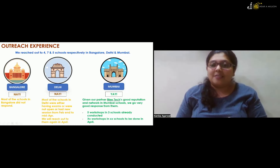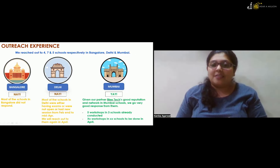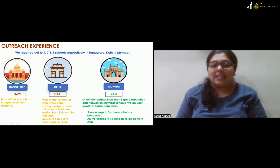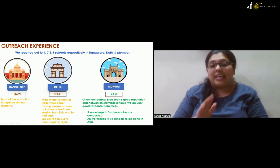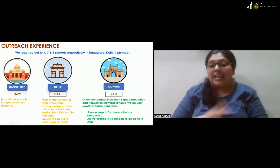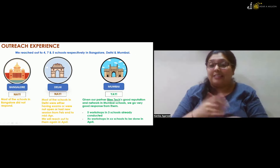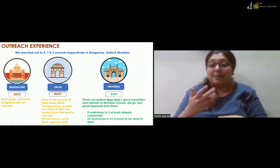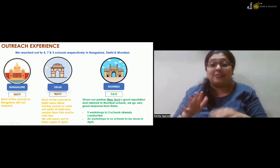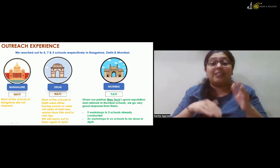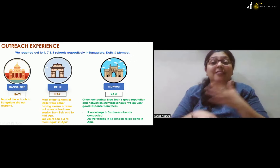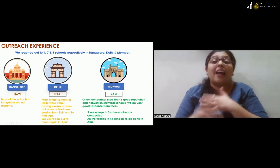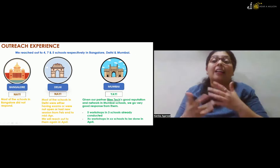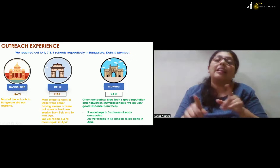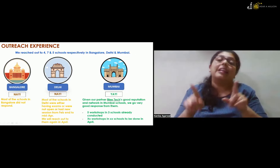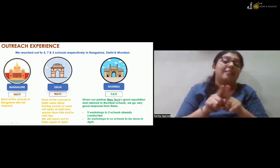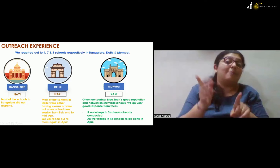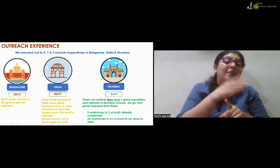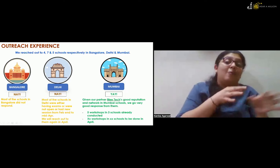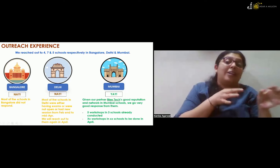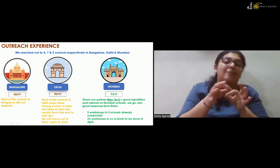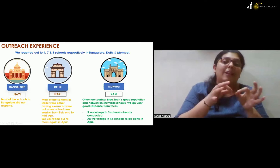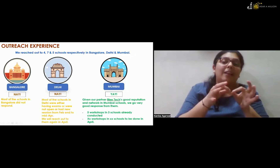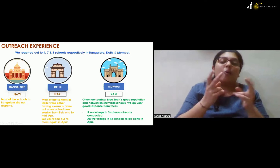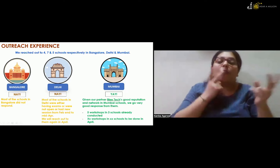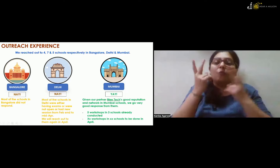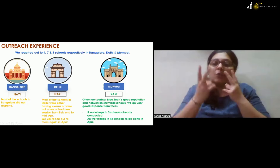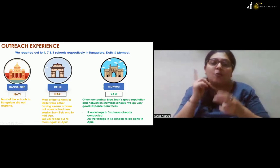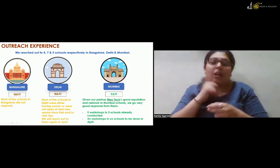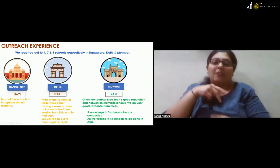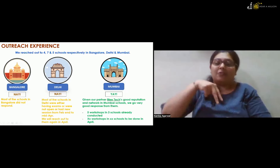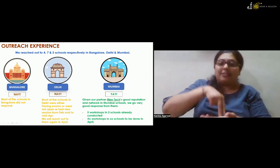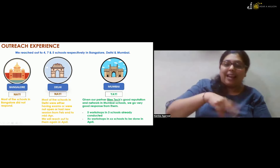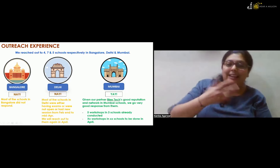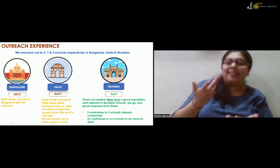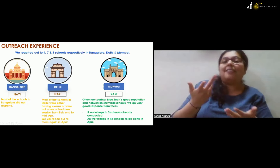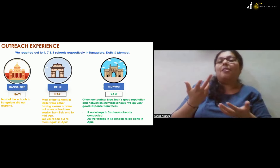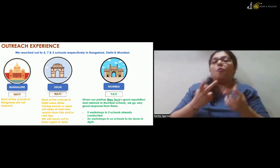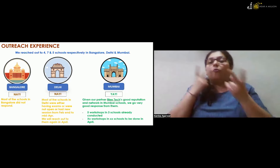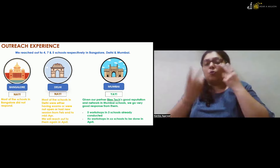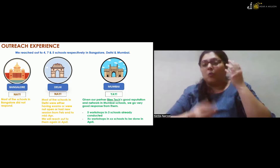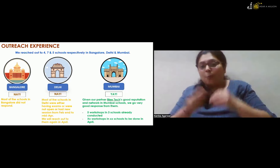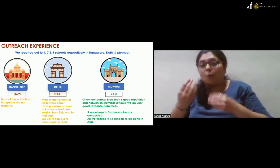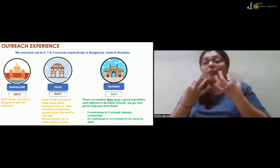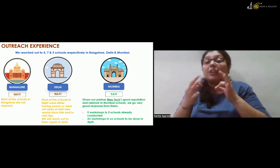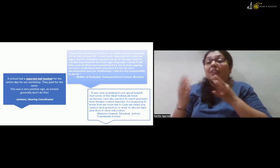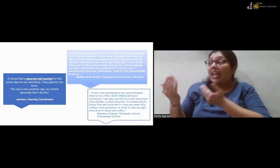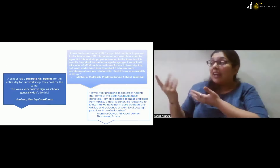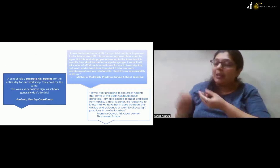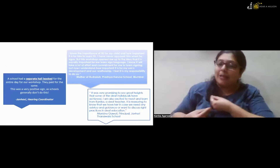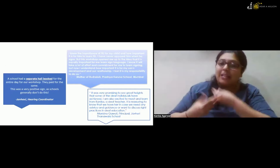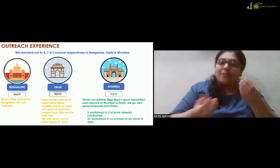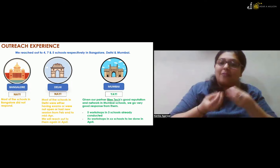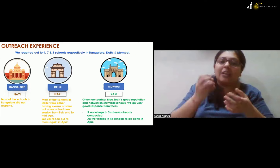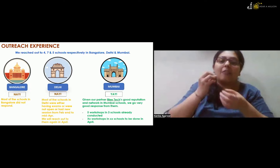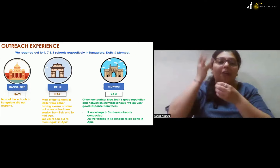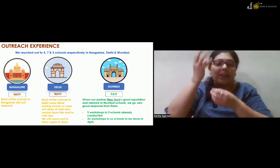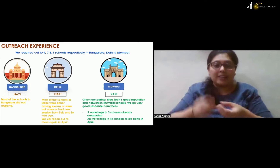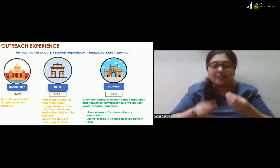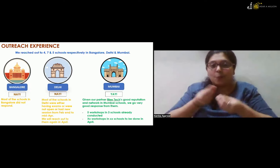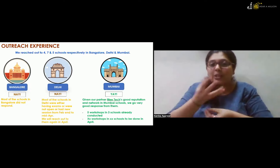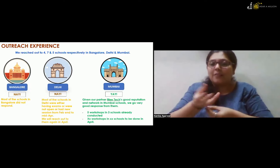5 workshops in 3 schools already because of our network and connection. And as I told you, we had the key elements, having